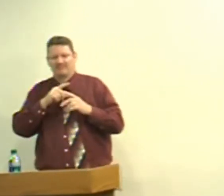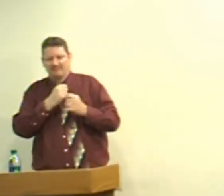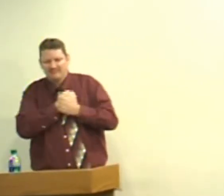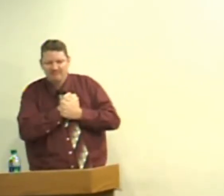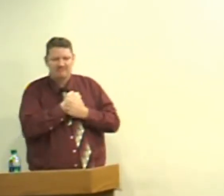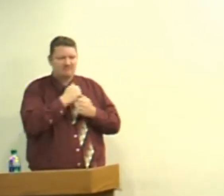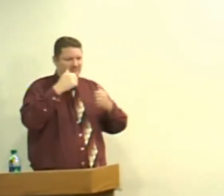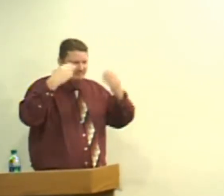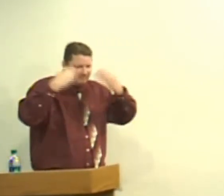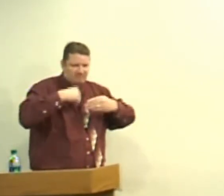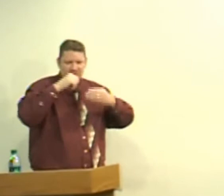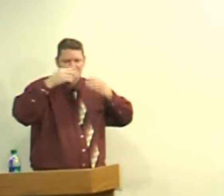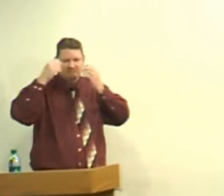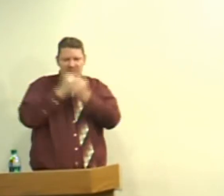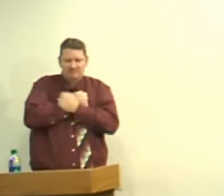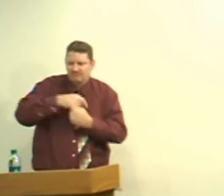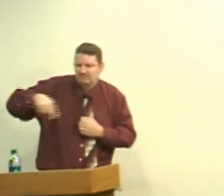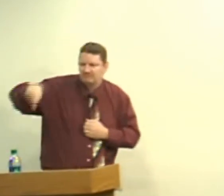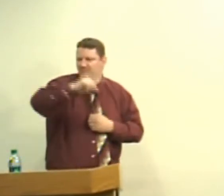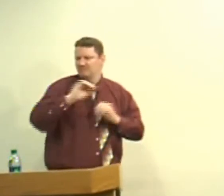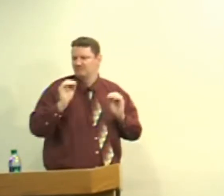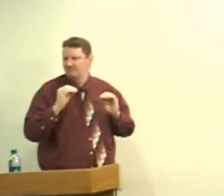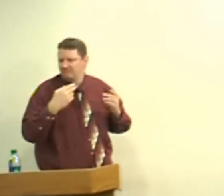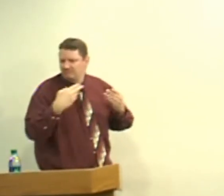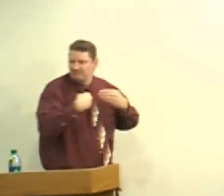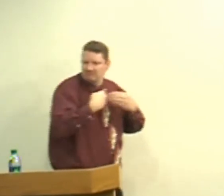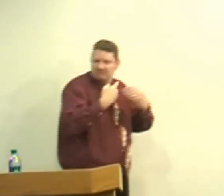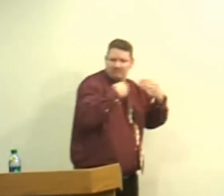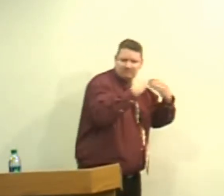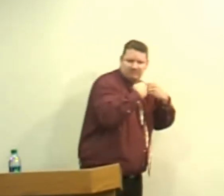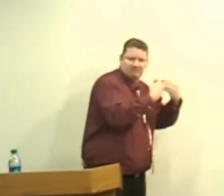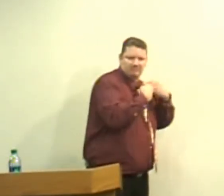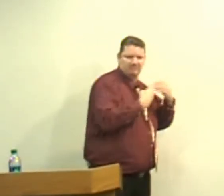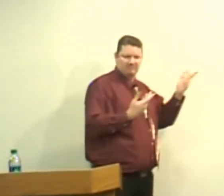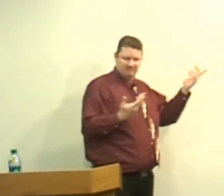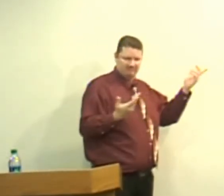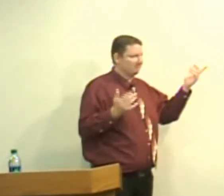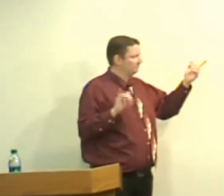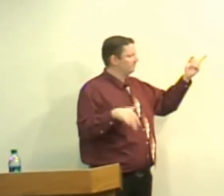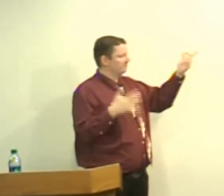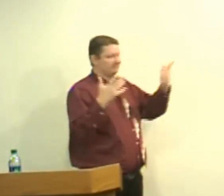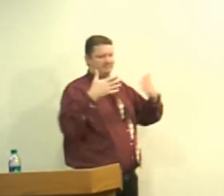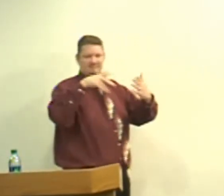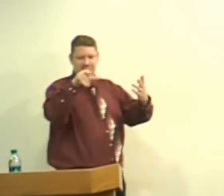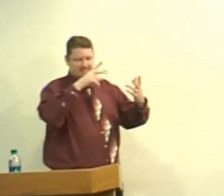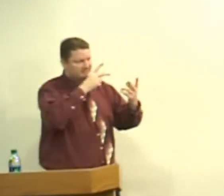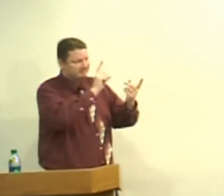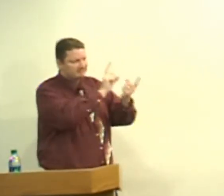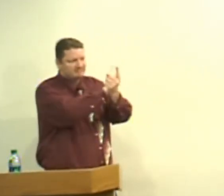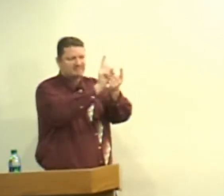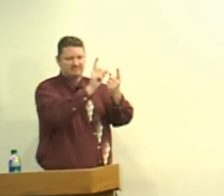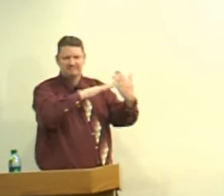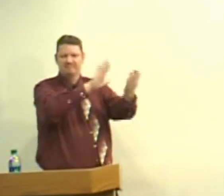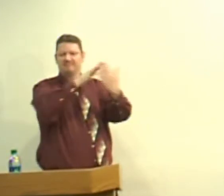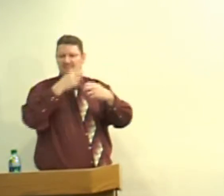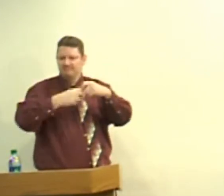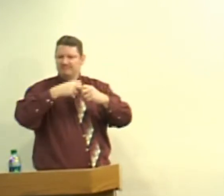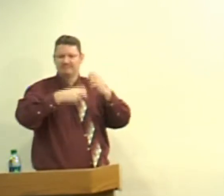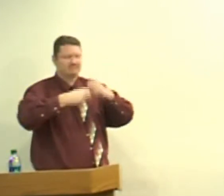that they have, it's because they're so focused on themselves, and they overlook all the other people, because everything is so focused on me, me, me. You know, you